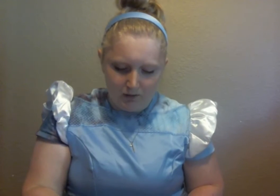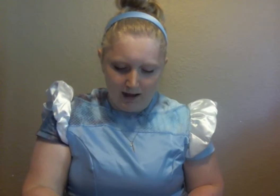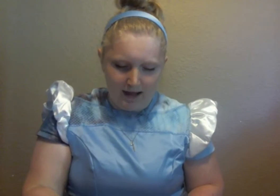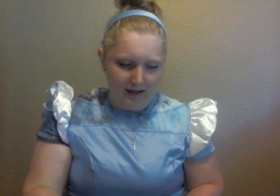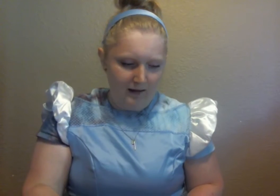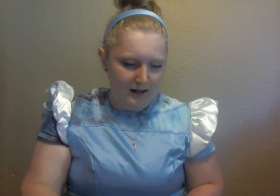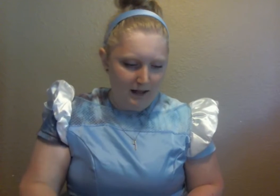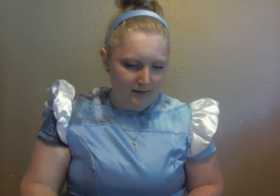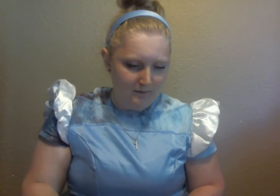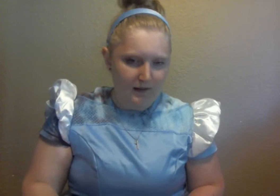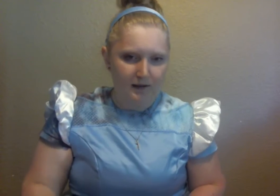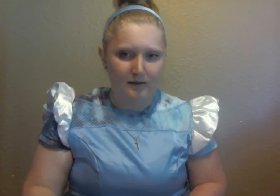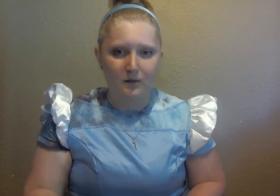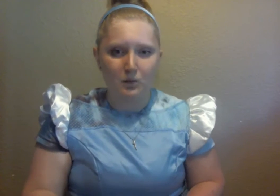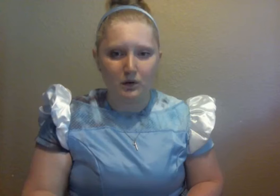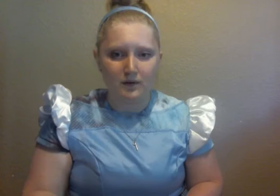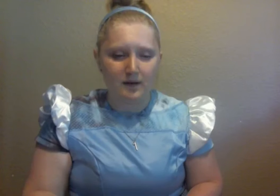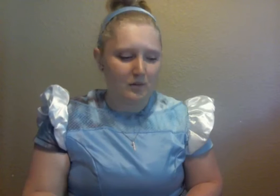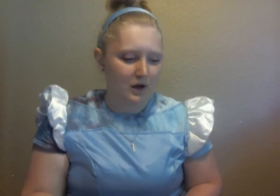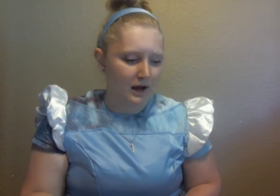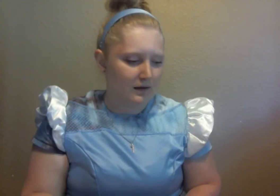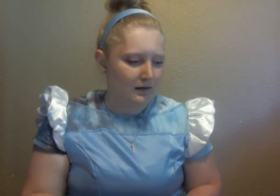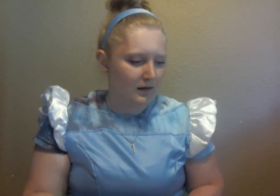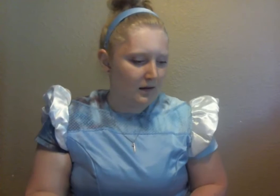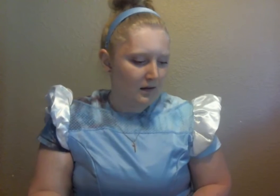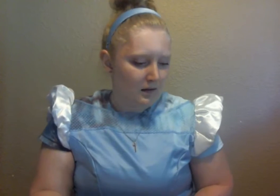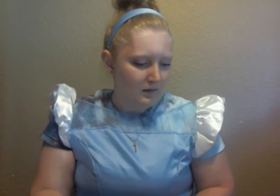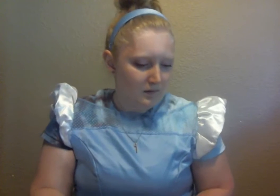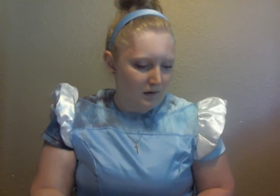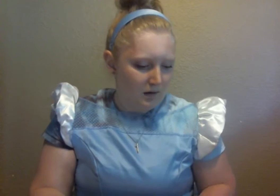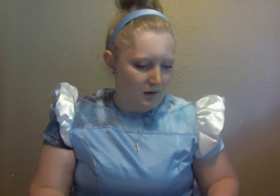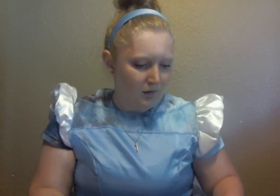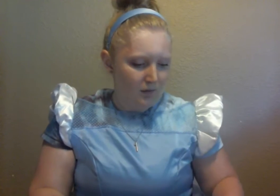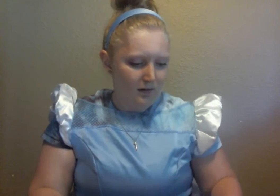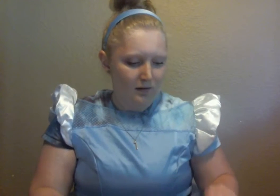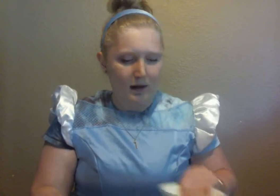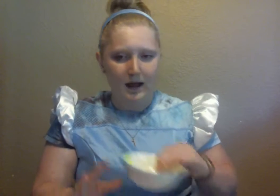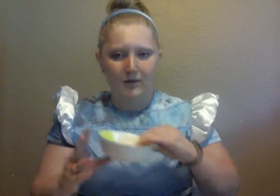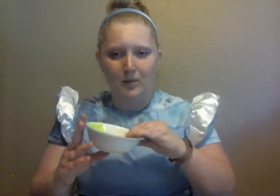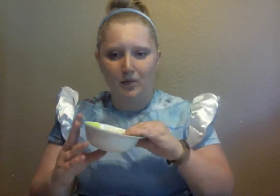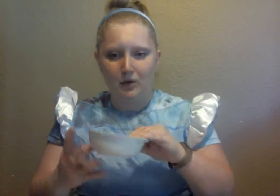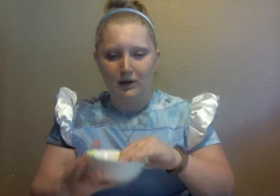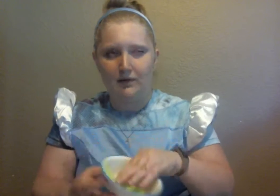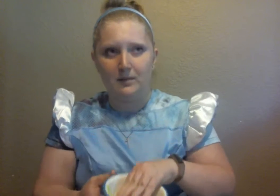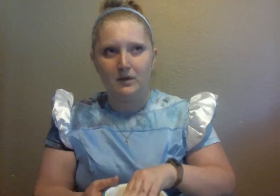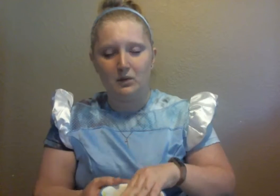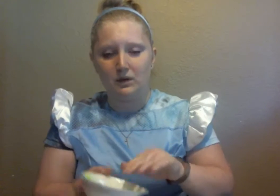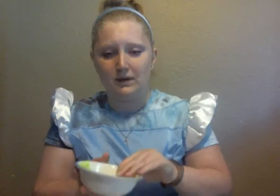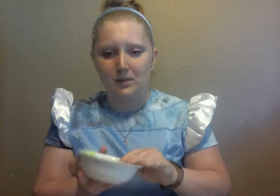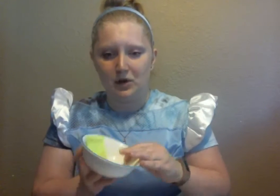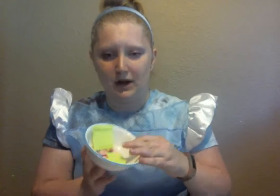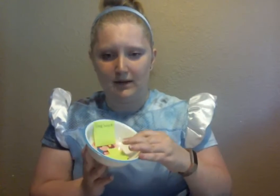Okay, and our next one is school subject. So, I have a bowl of some school subjects